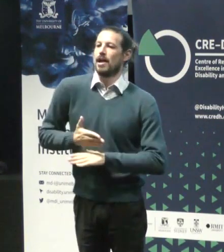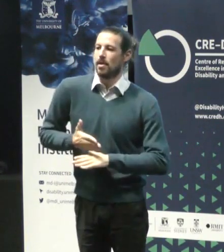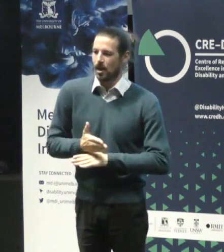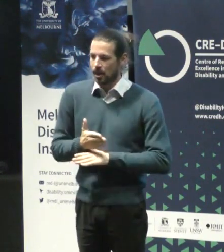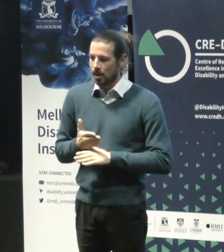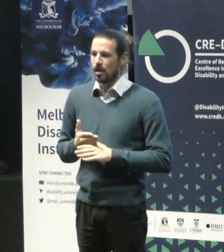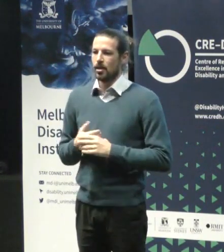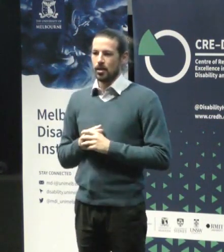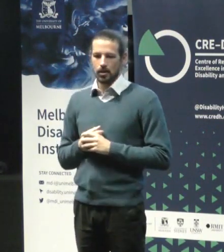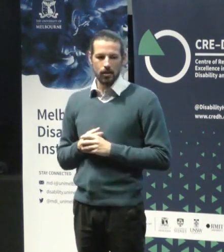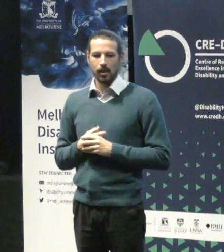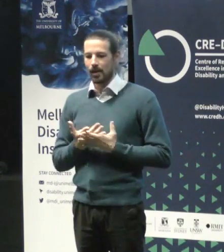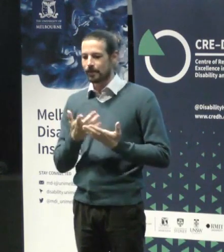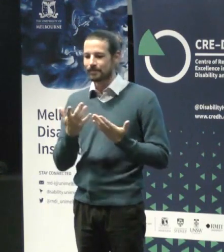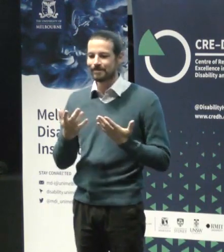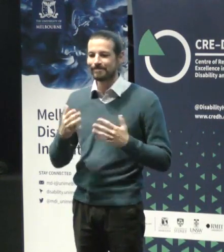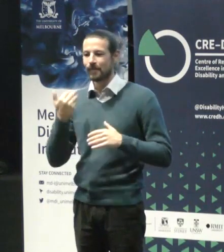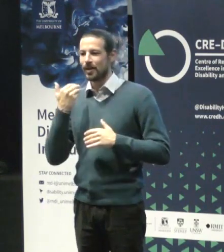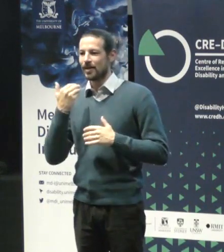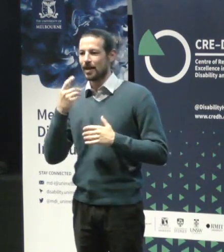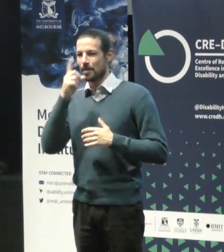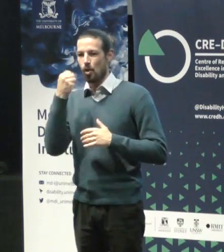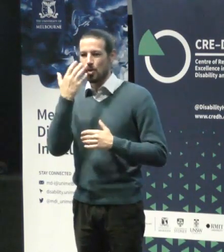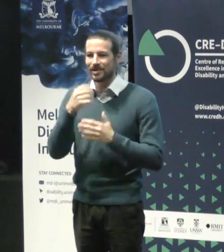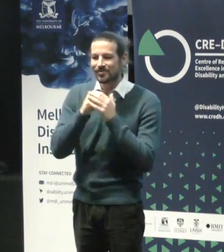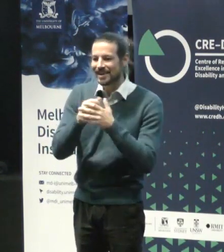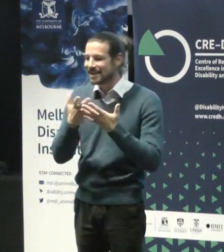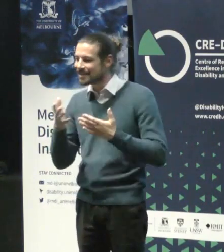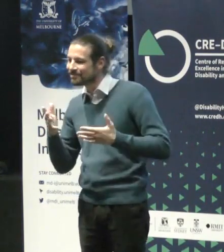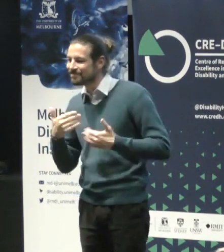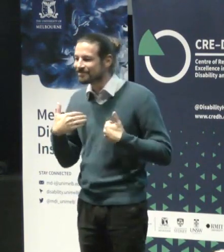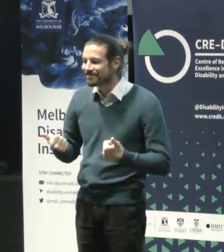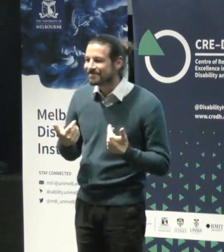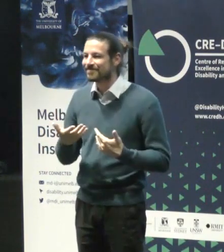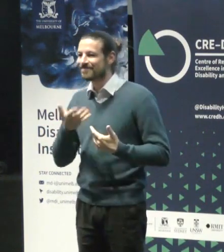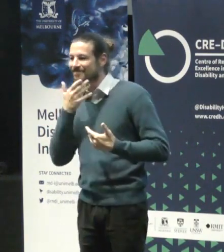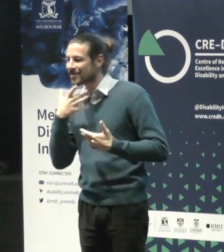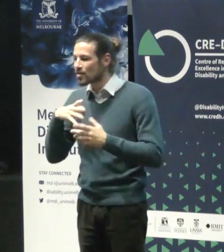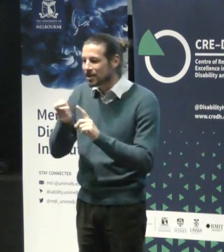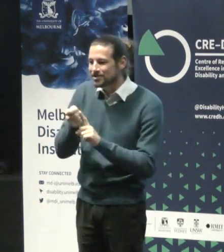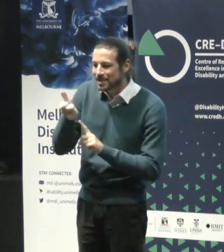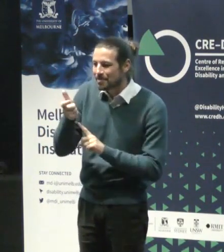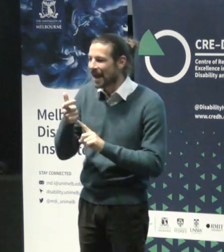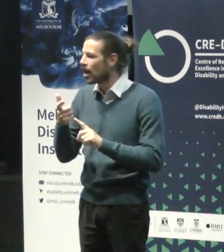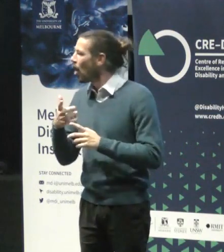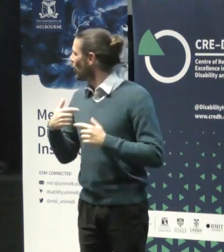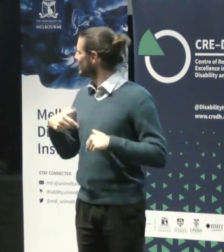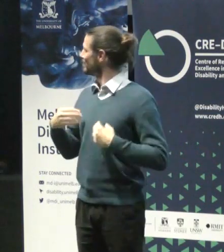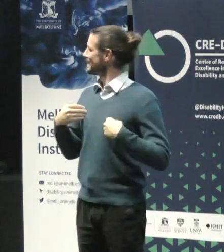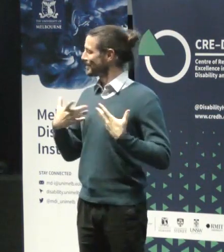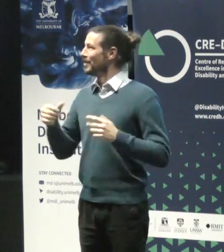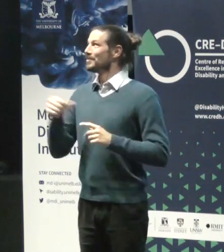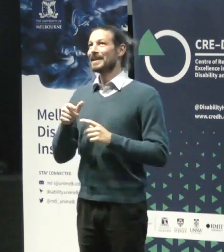plane who's always friendly and, hello, how are you? Would you like a champagne? Actually, that's business class. Would you like some Pepsi?